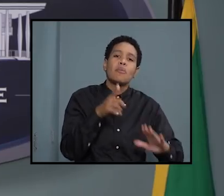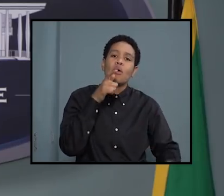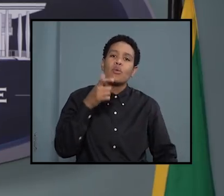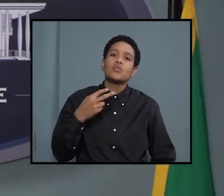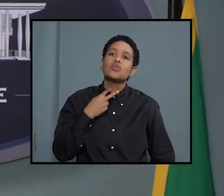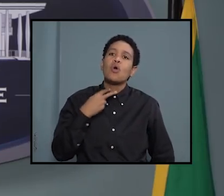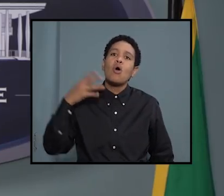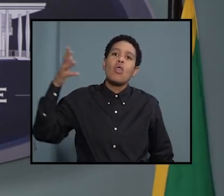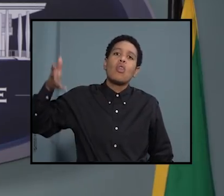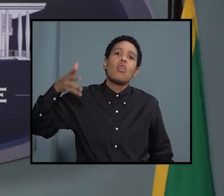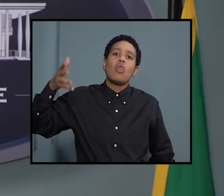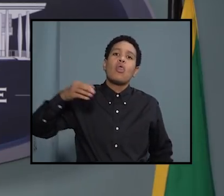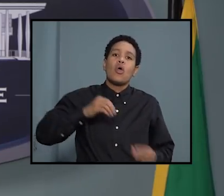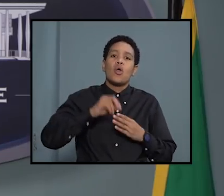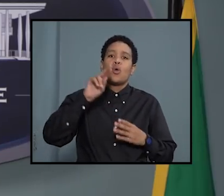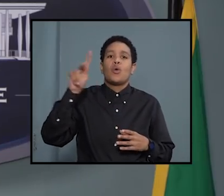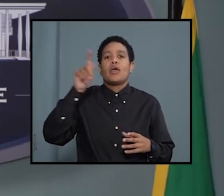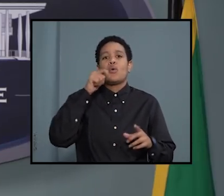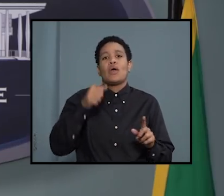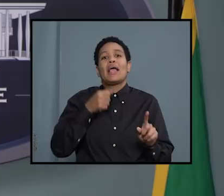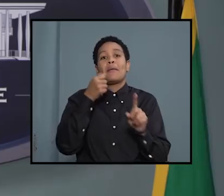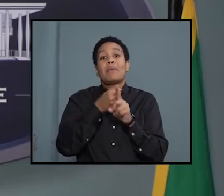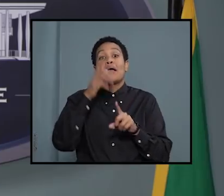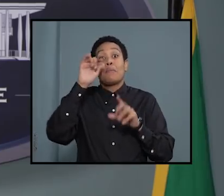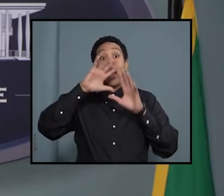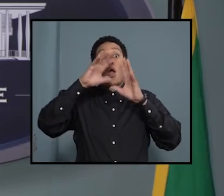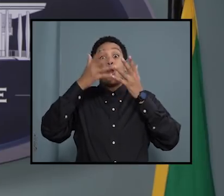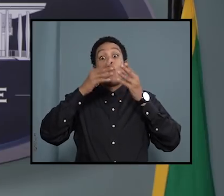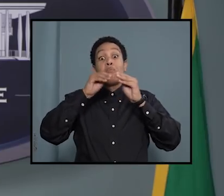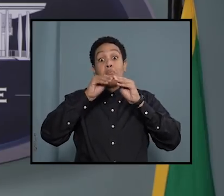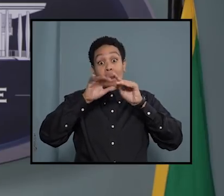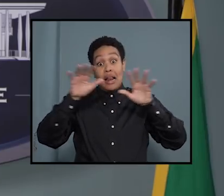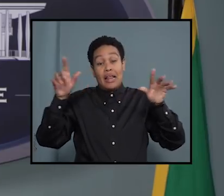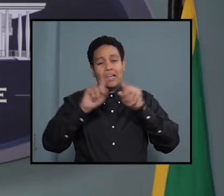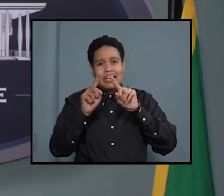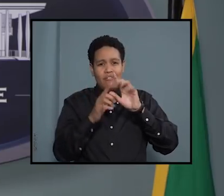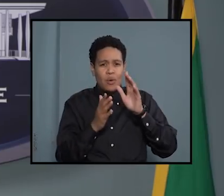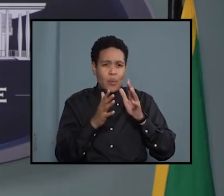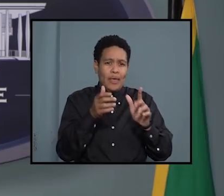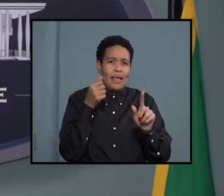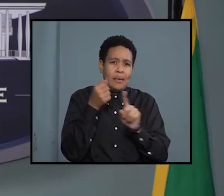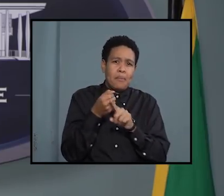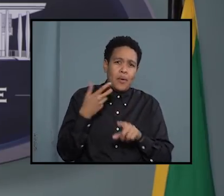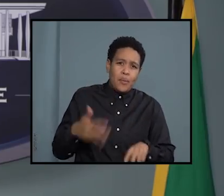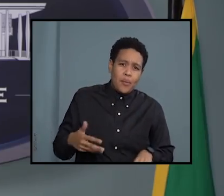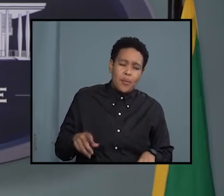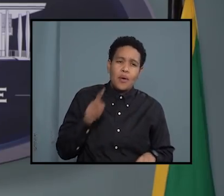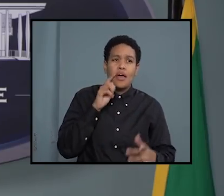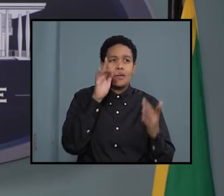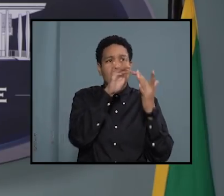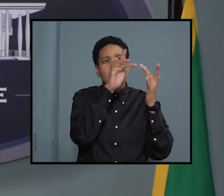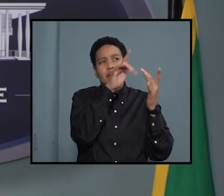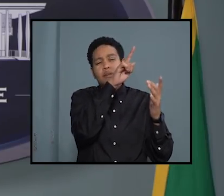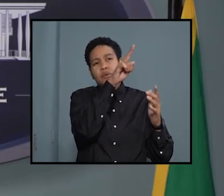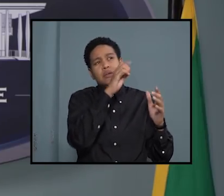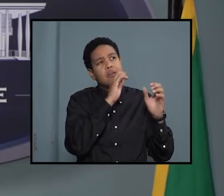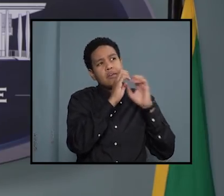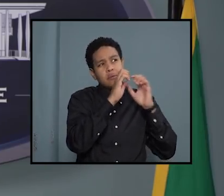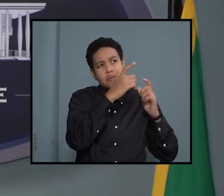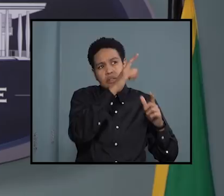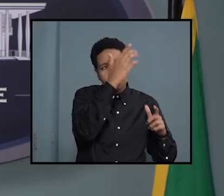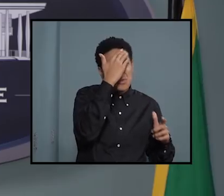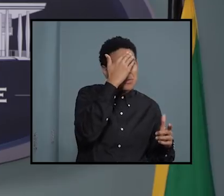in the UK who have been affected by the global pandemic in different ways and who have been in touch with the High Commission or with the